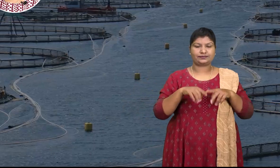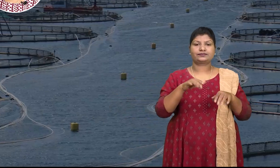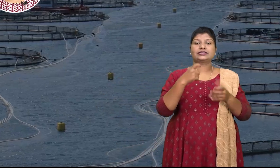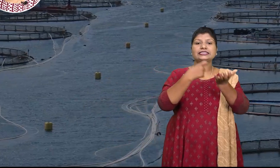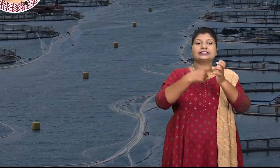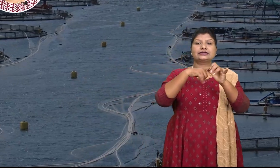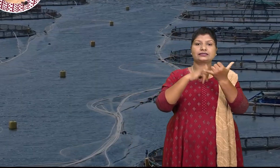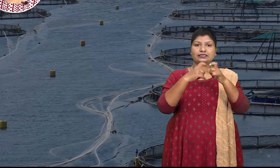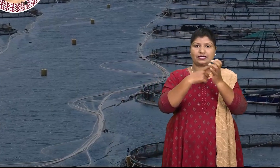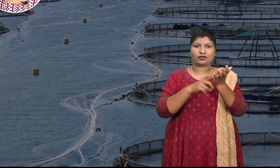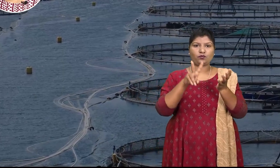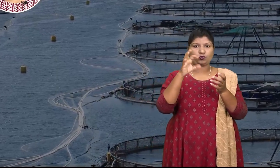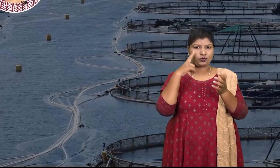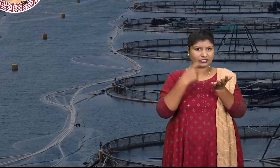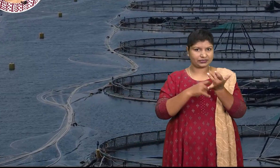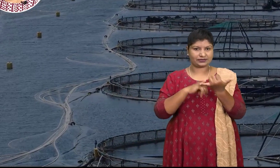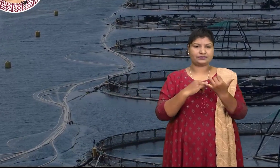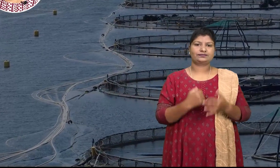reservoirs,